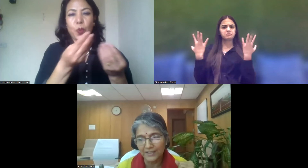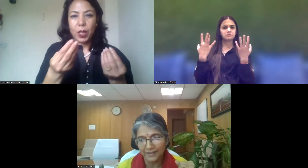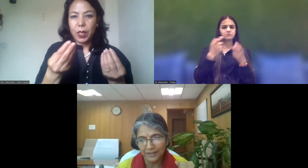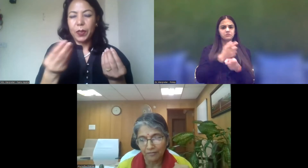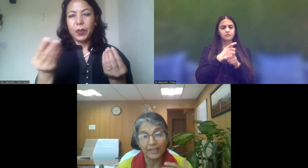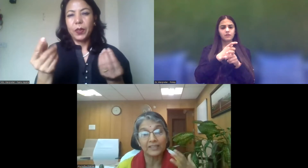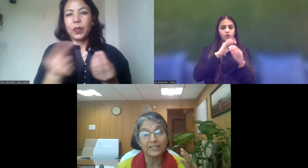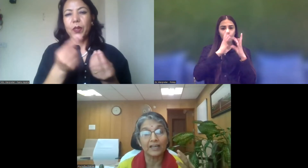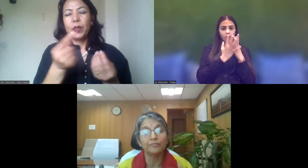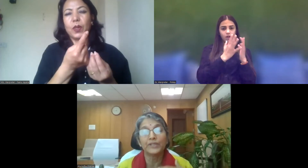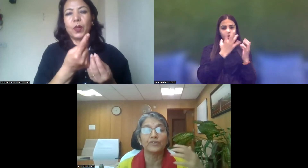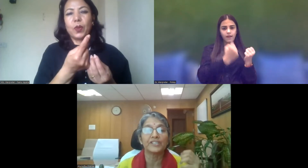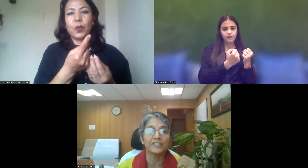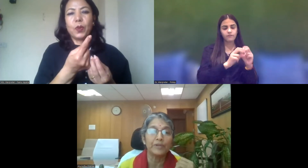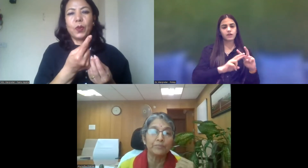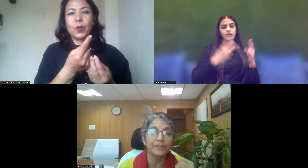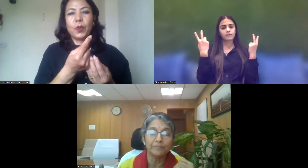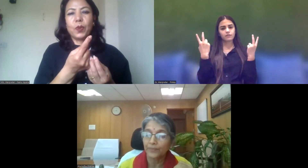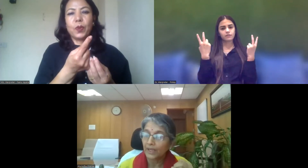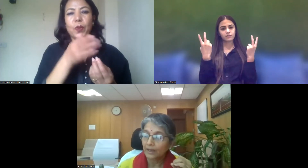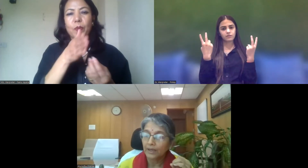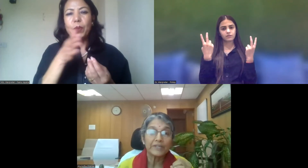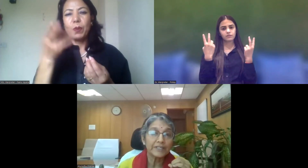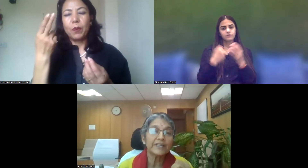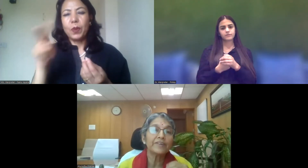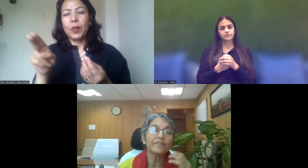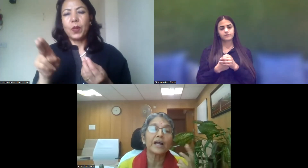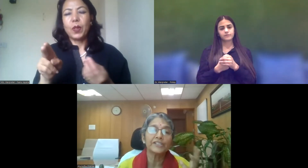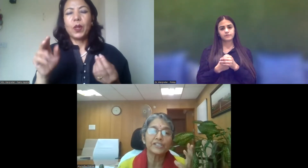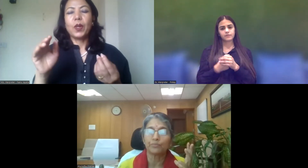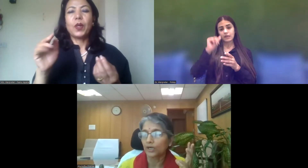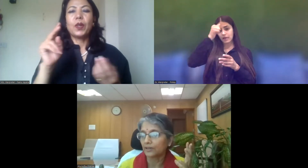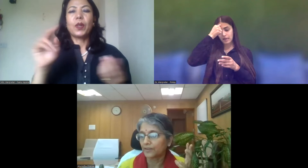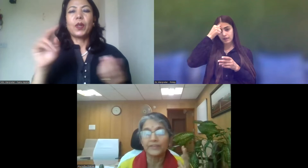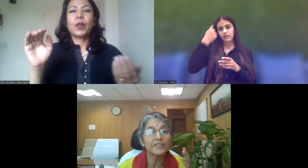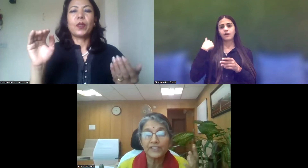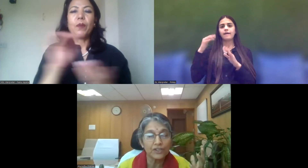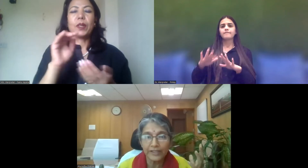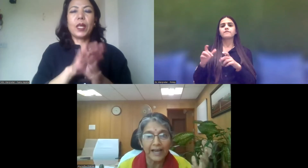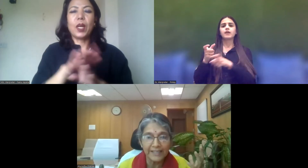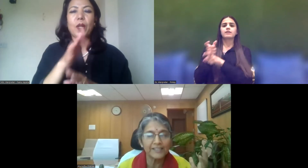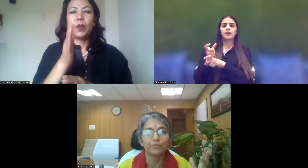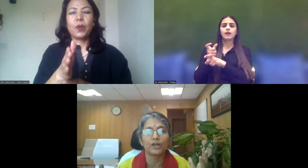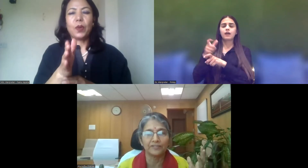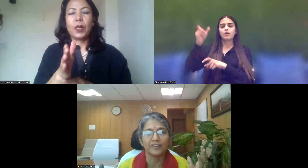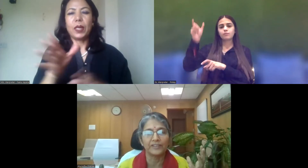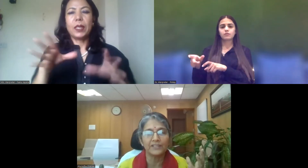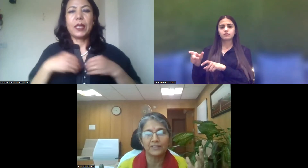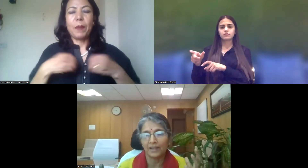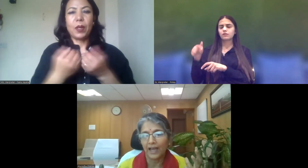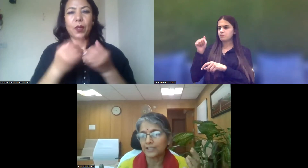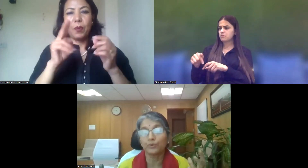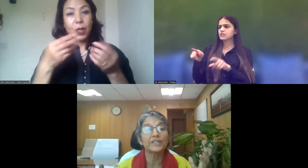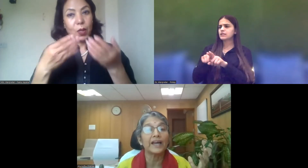governance, where there's the government versus the people. But in India, we have a guardianship model of governance, which is not the ideal model of